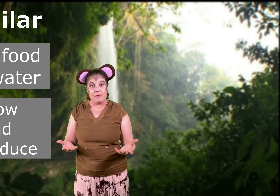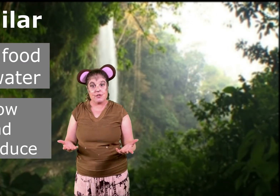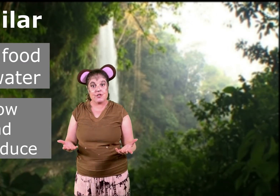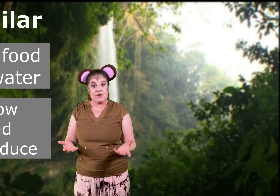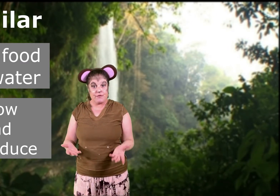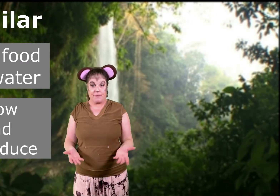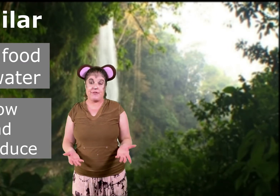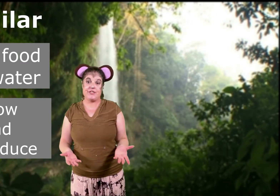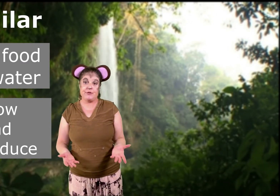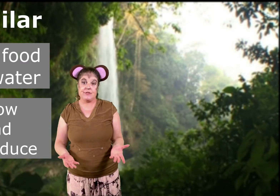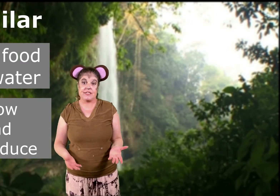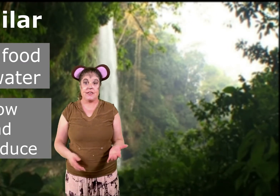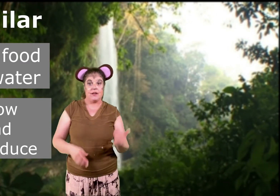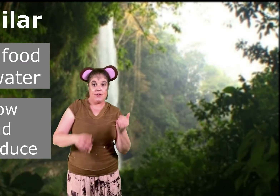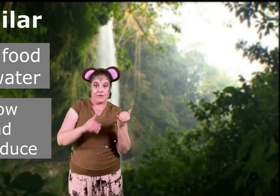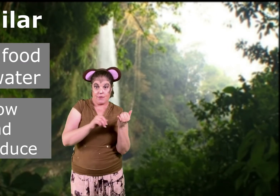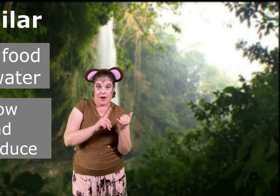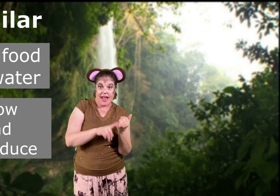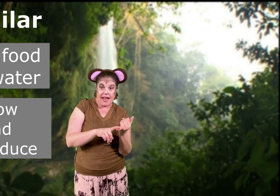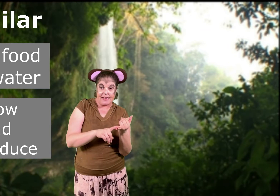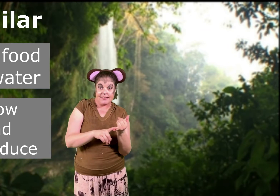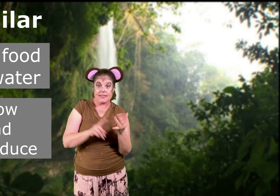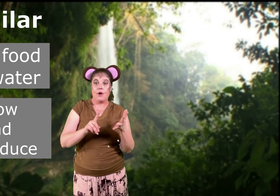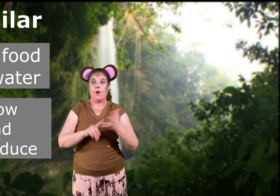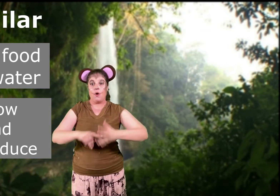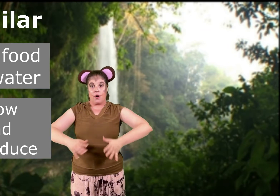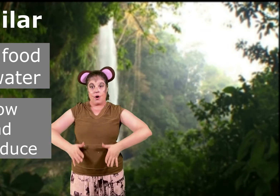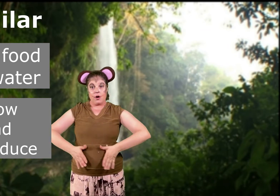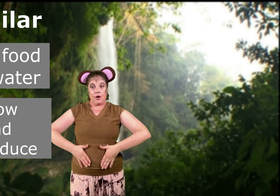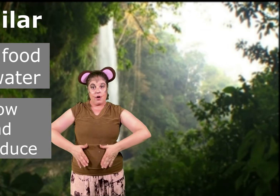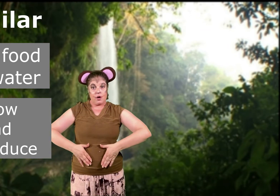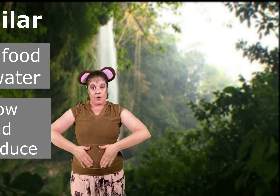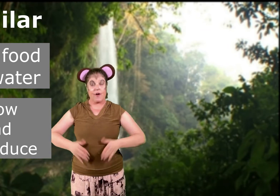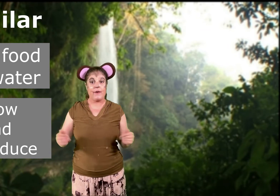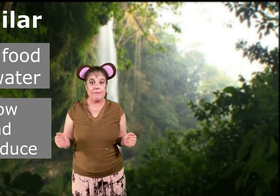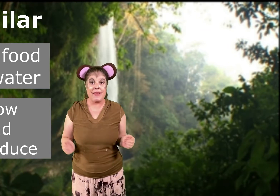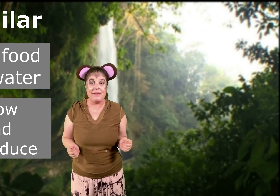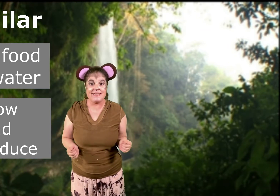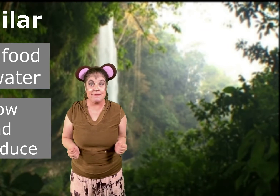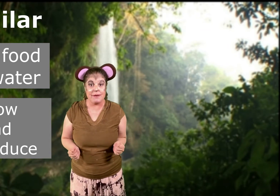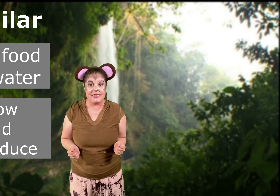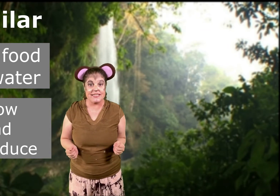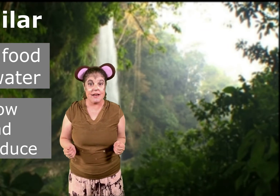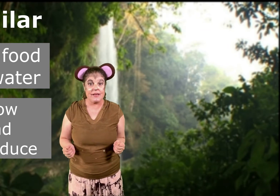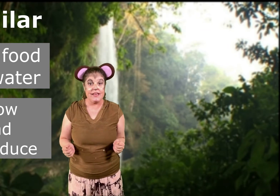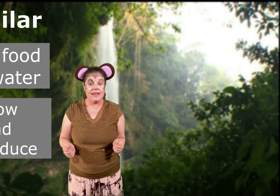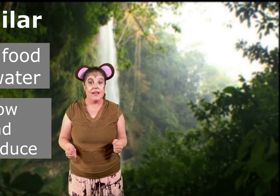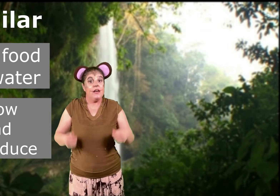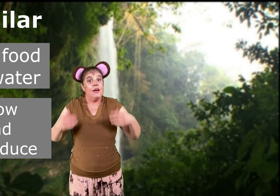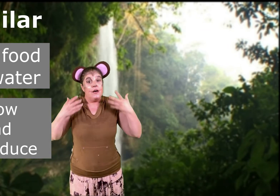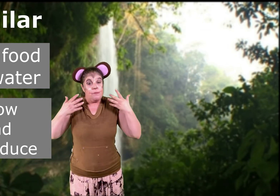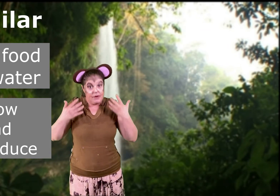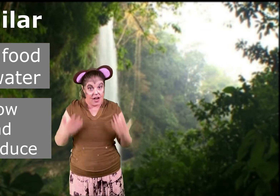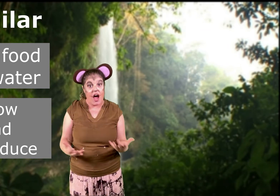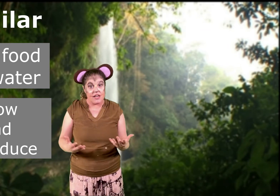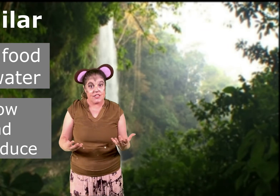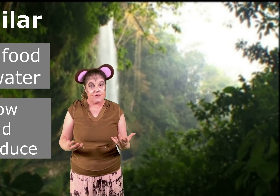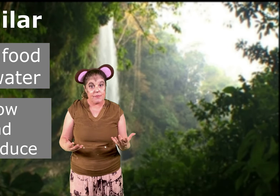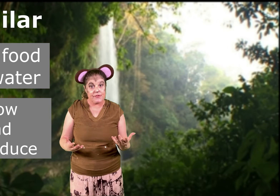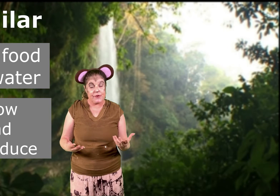Animals reproduce through eggs or growing babies in mummy's tummy. Plants